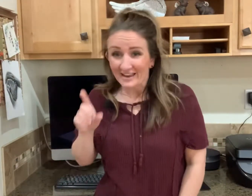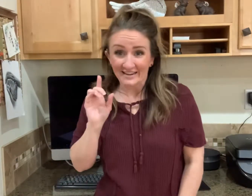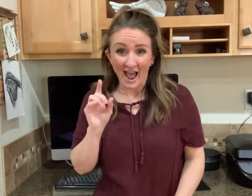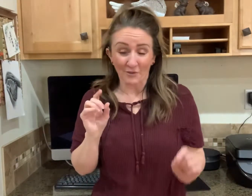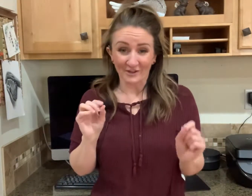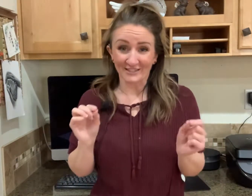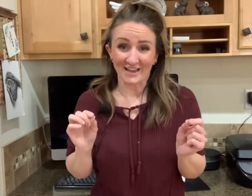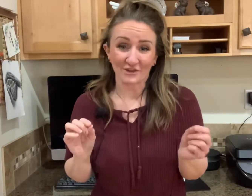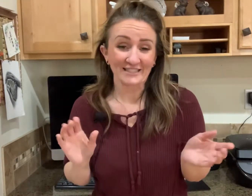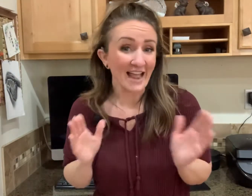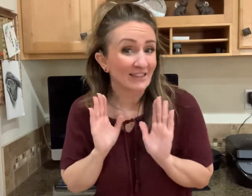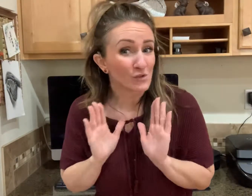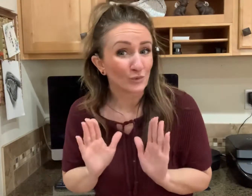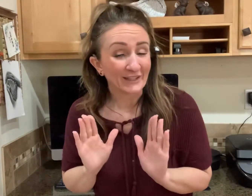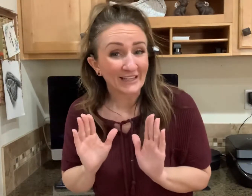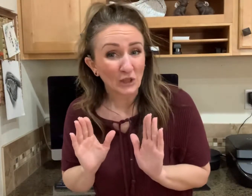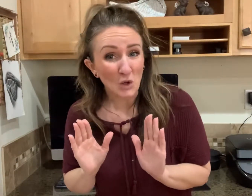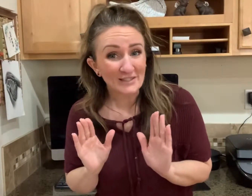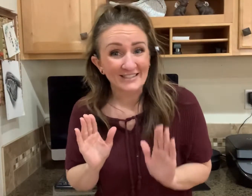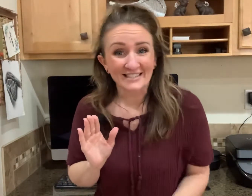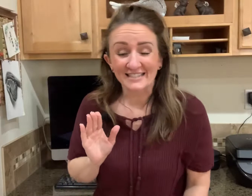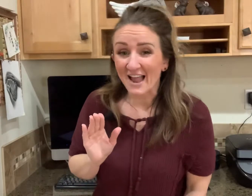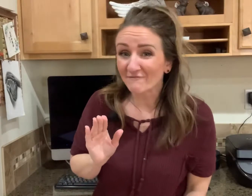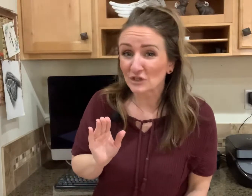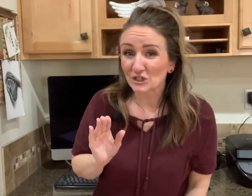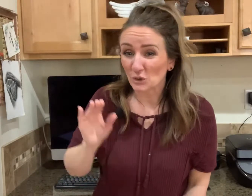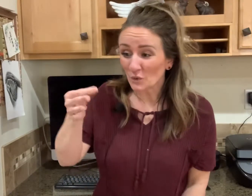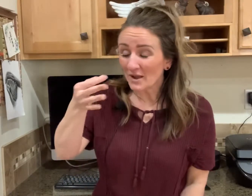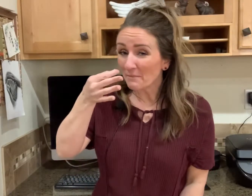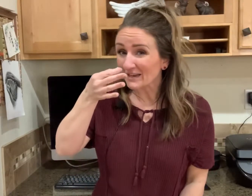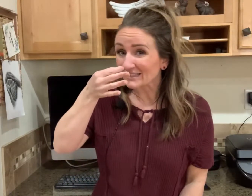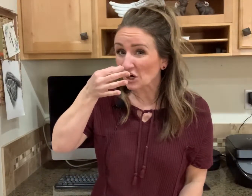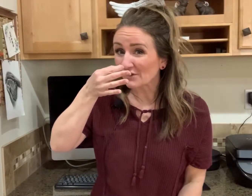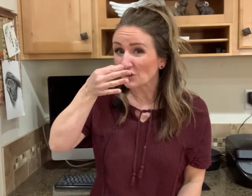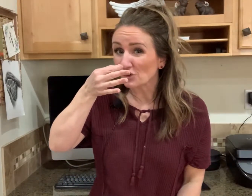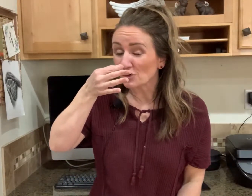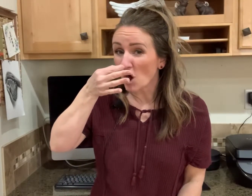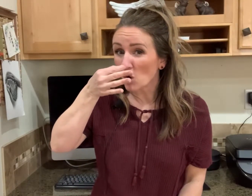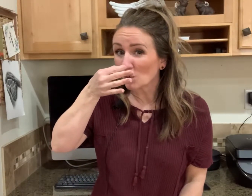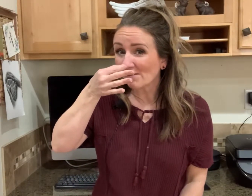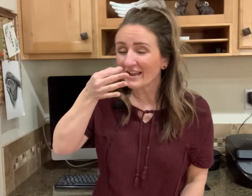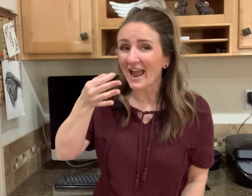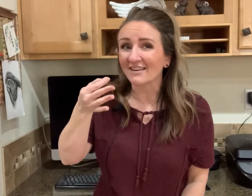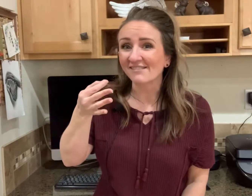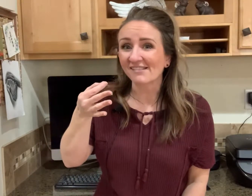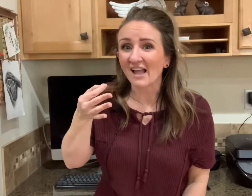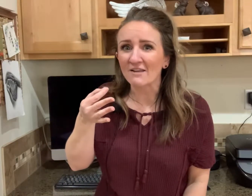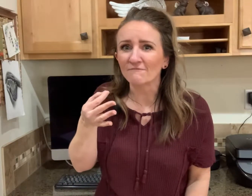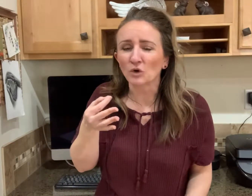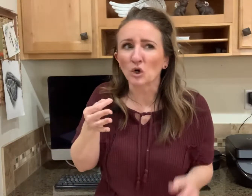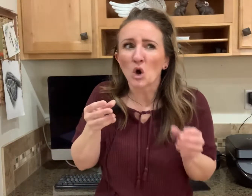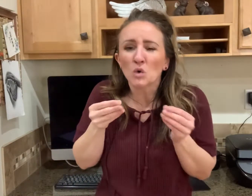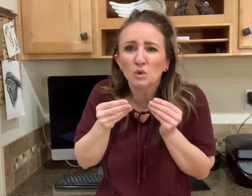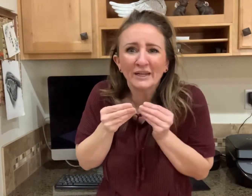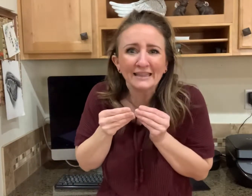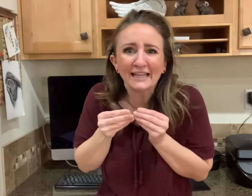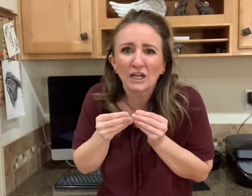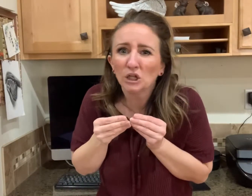Now, there's another sign that's really close to the sign for soon, but it starts at your nose, and it's the sign for really